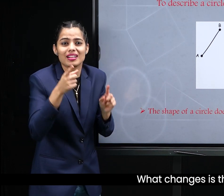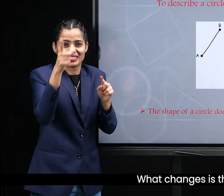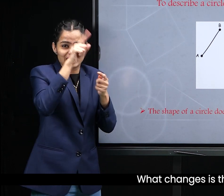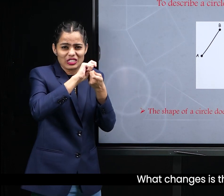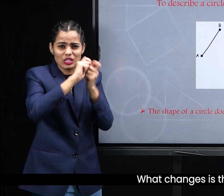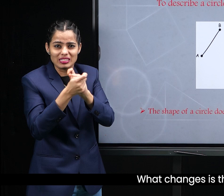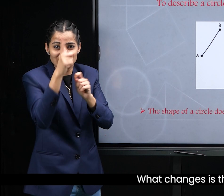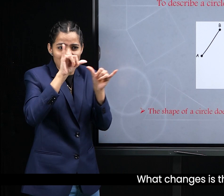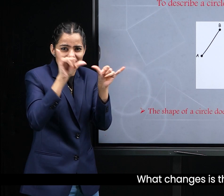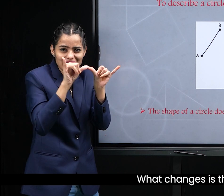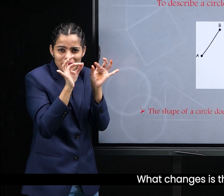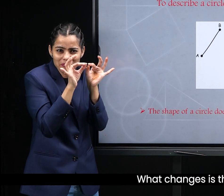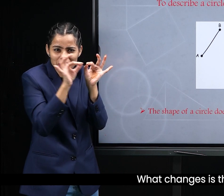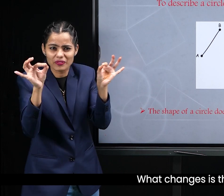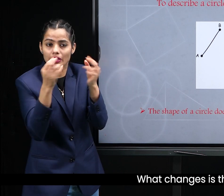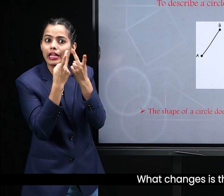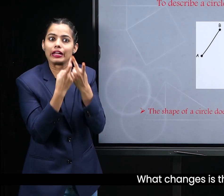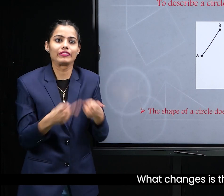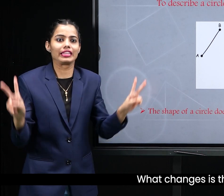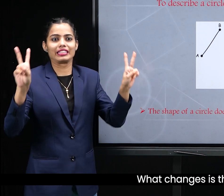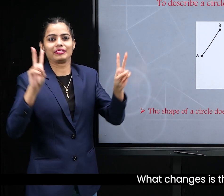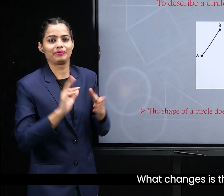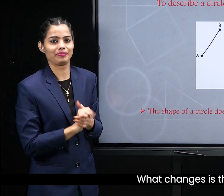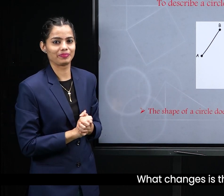What changes is the size of the circle.